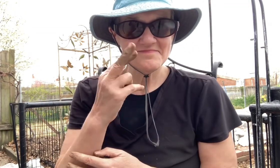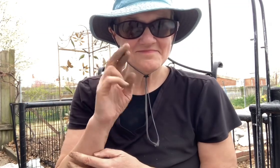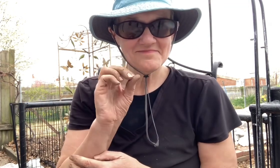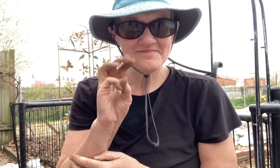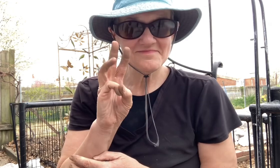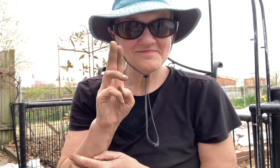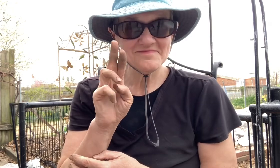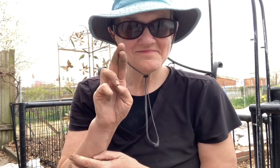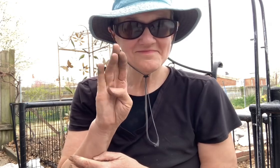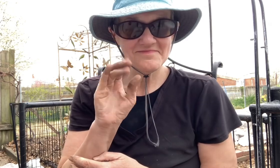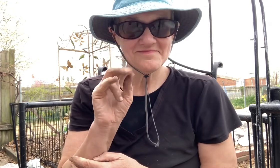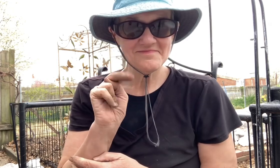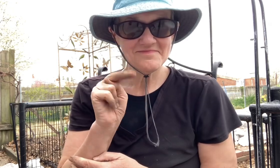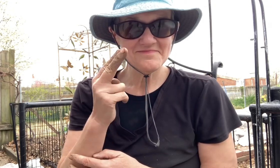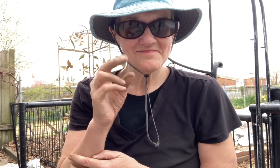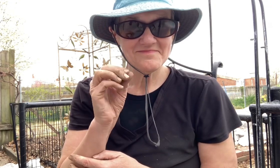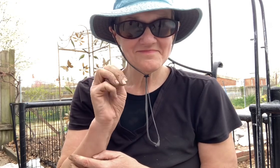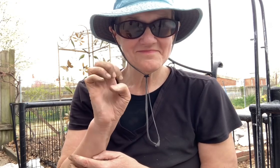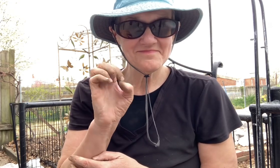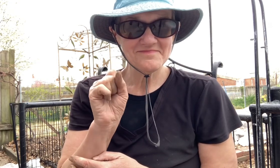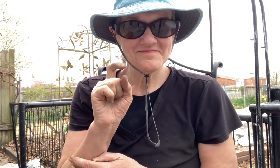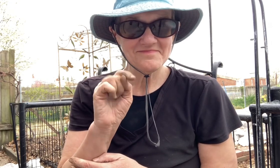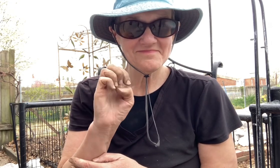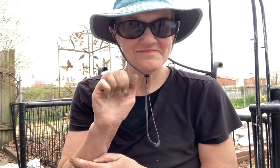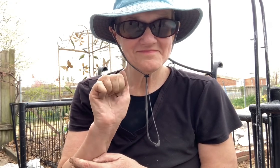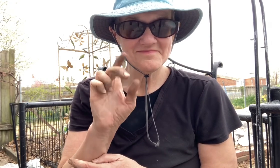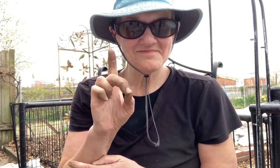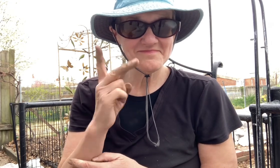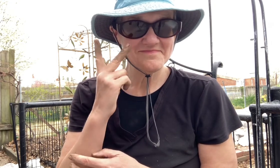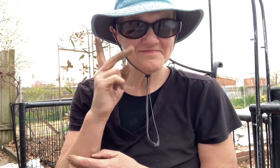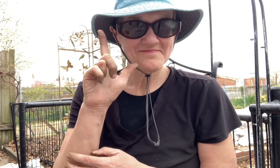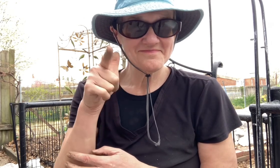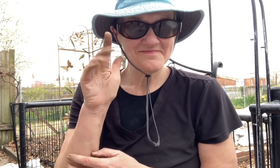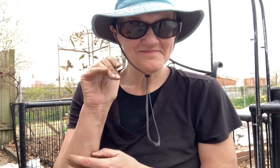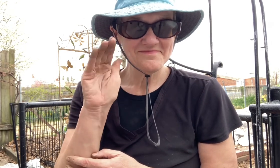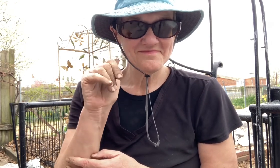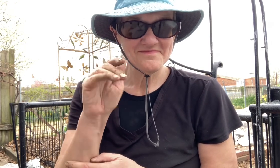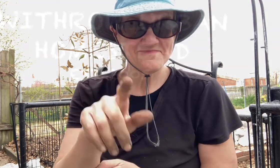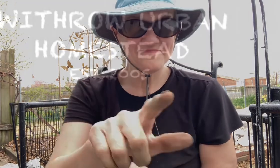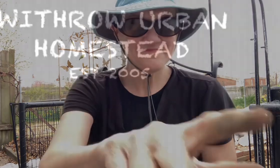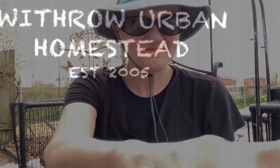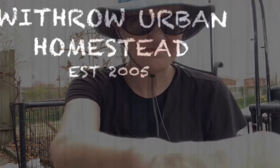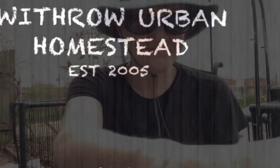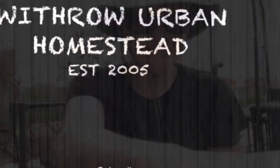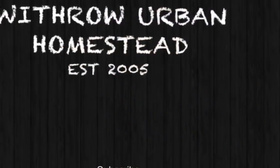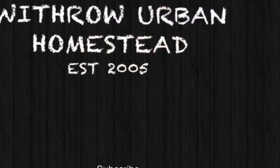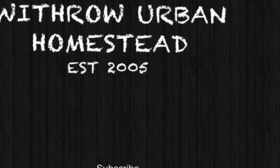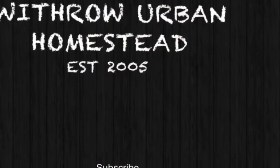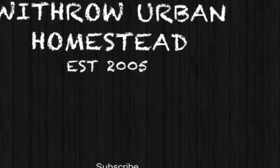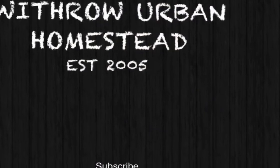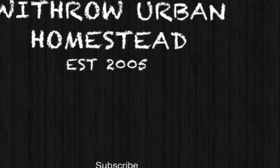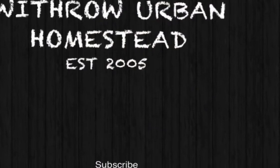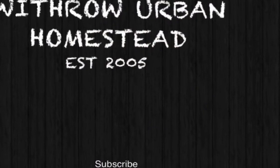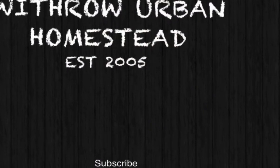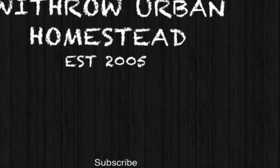visiting Withrow Urban Homestead. See you later. Bye-bye.